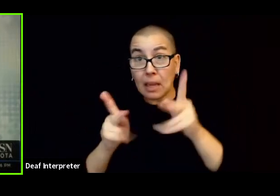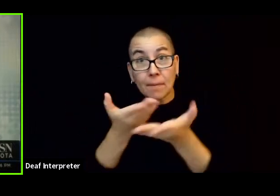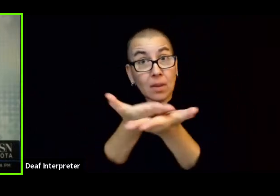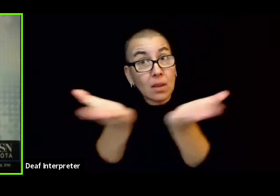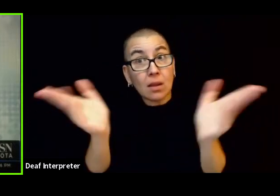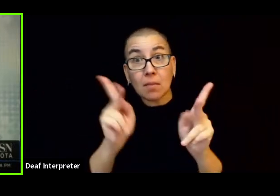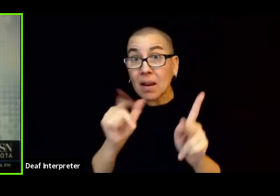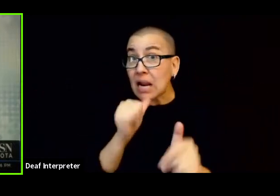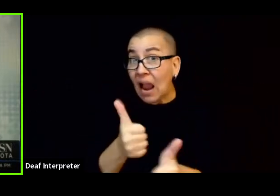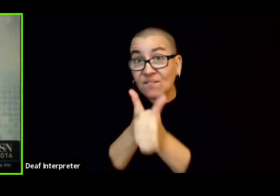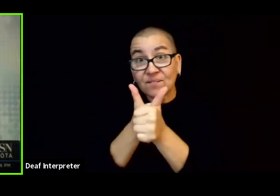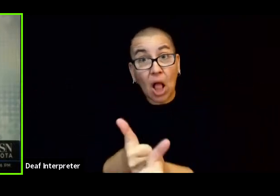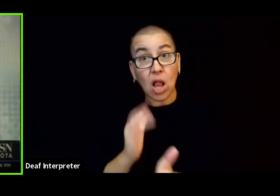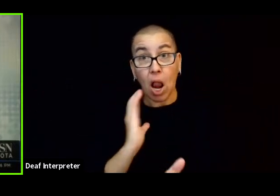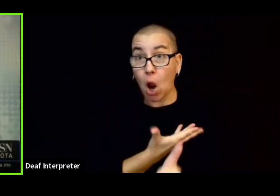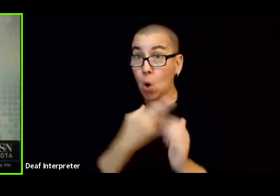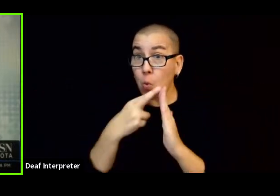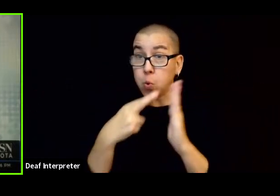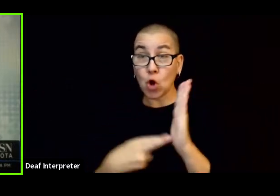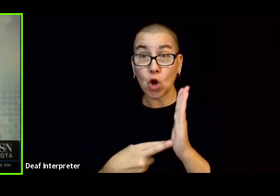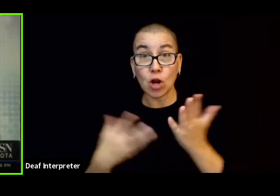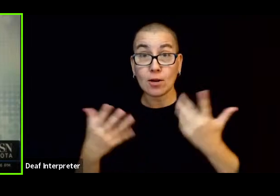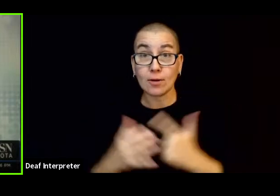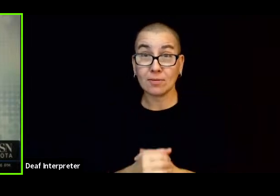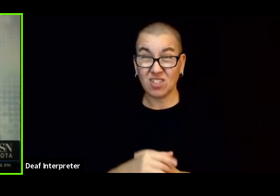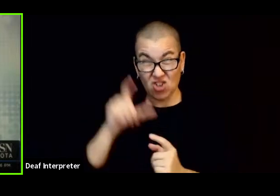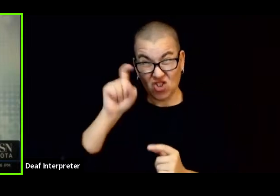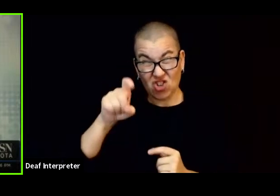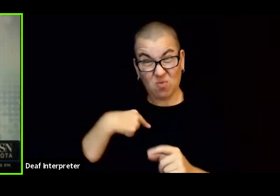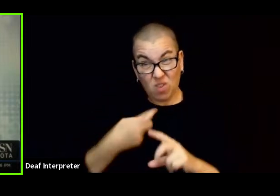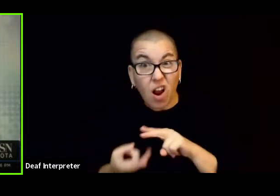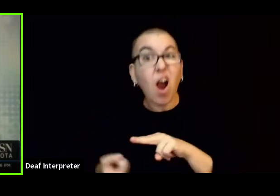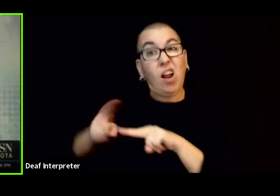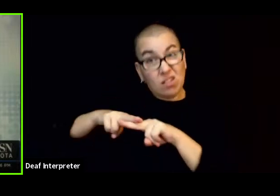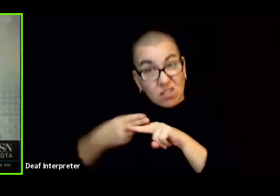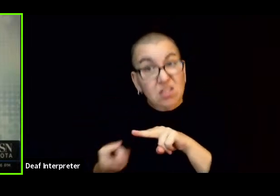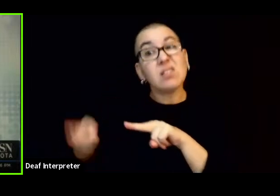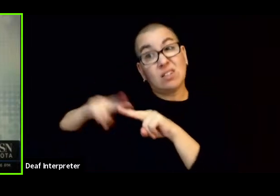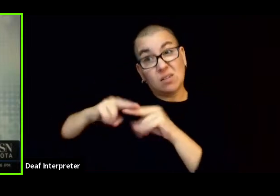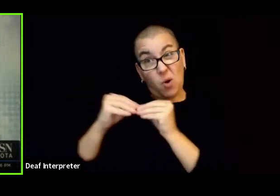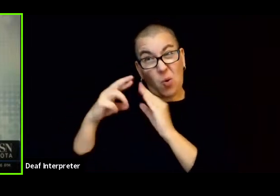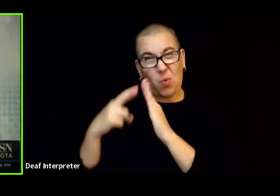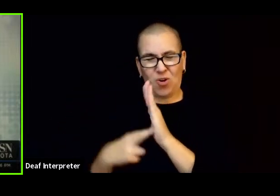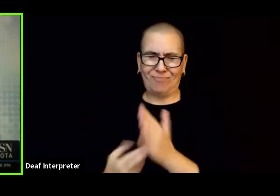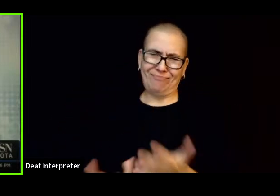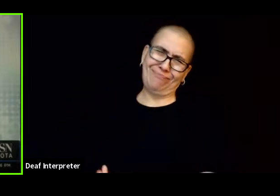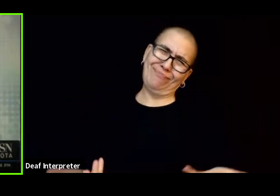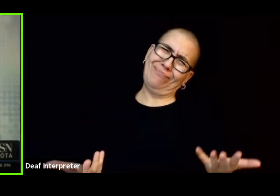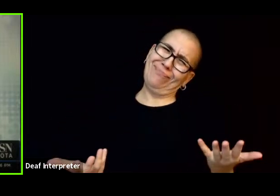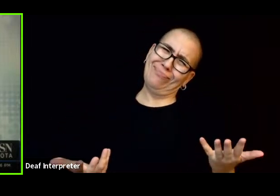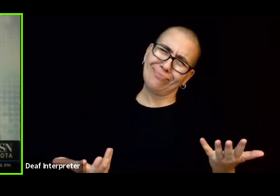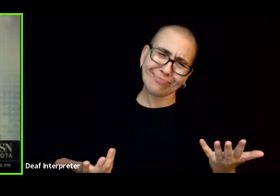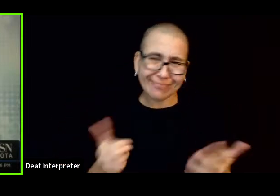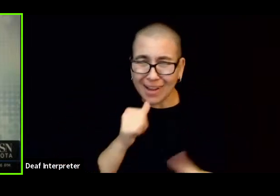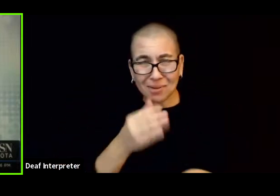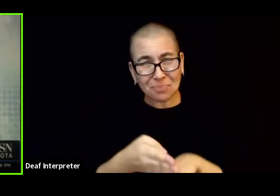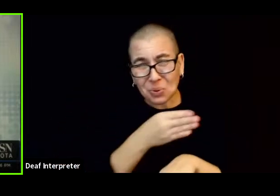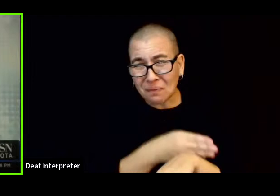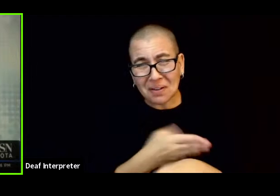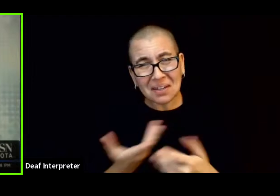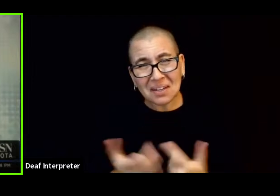additional rules can we put in place that would have a better chance of people adhering to them? So it is absolutely